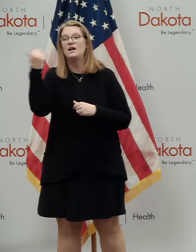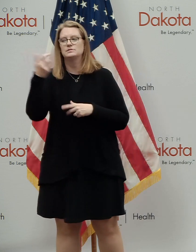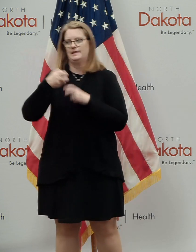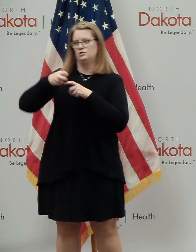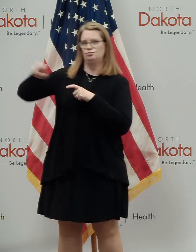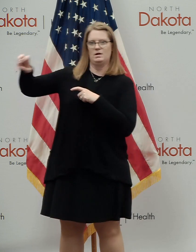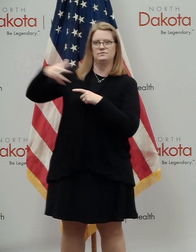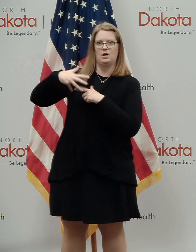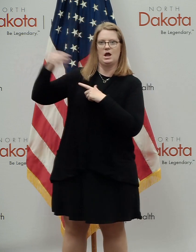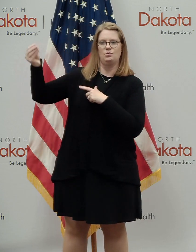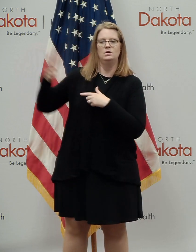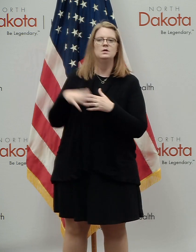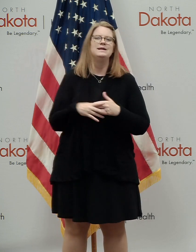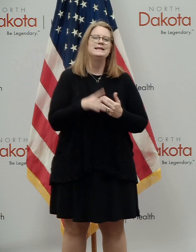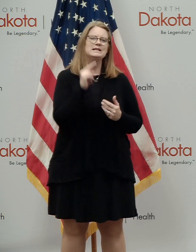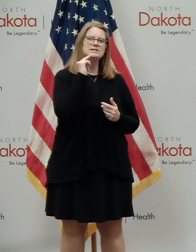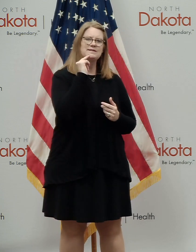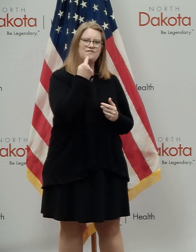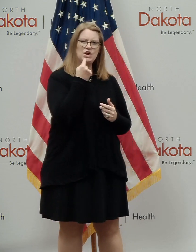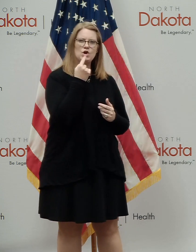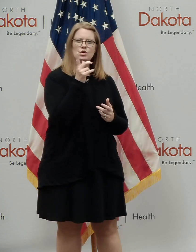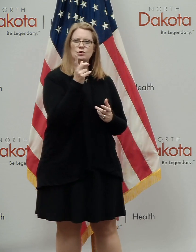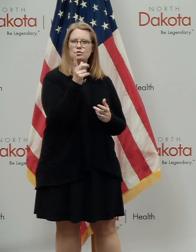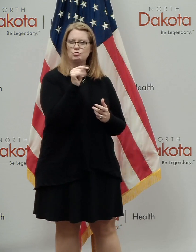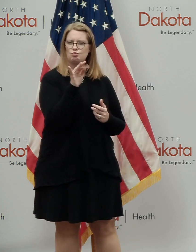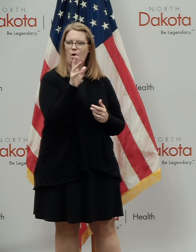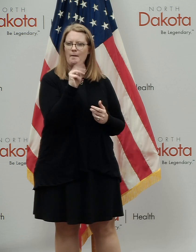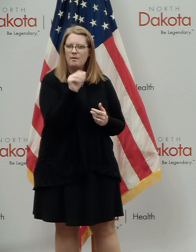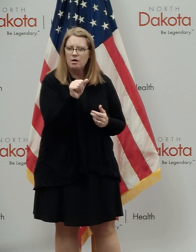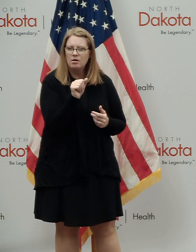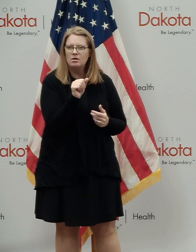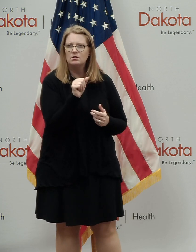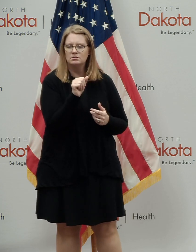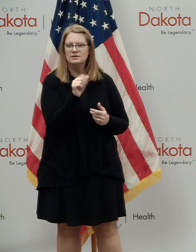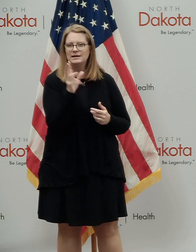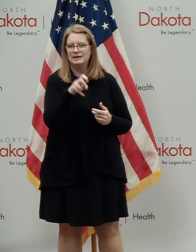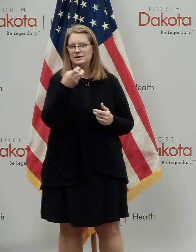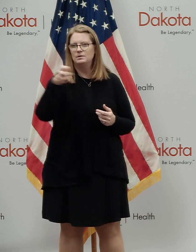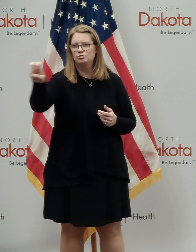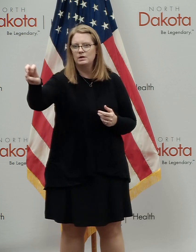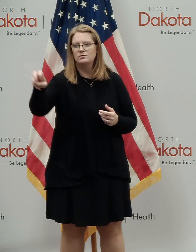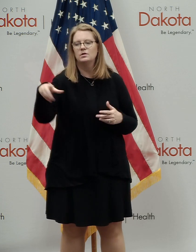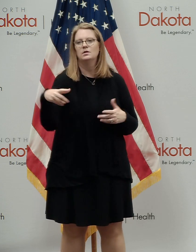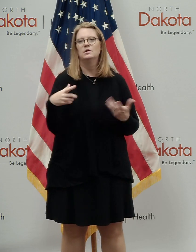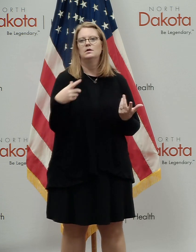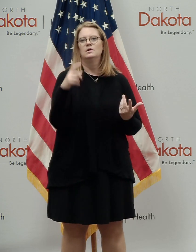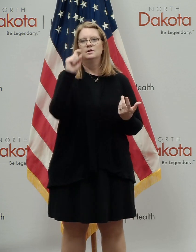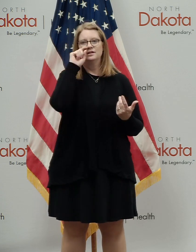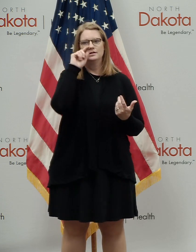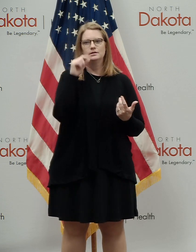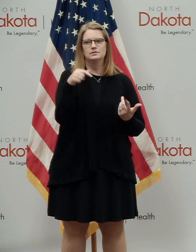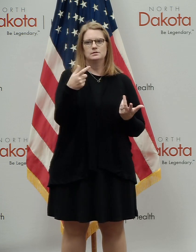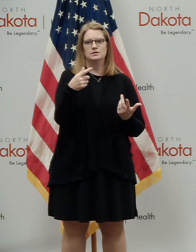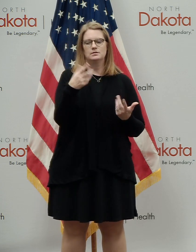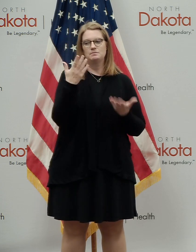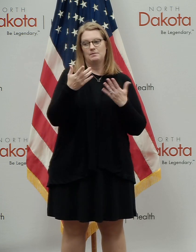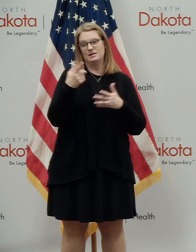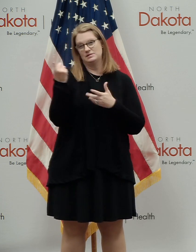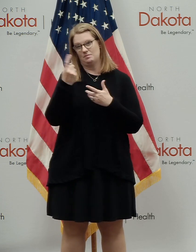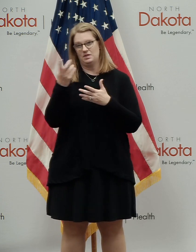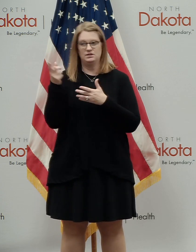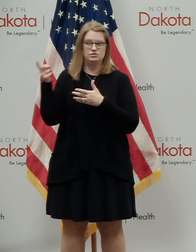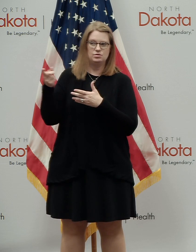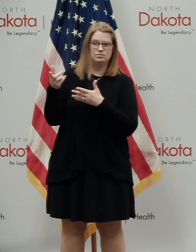severe traumas, there's a few things that will leave just traditionally, whether it's to the quaternary services in